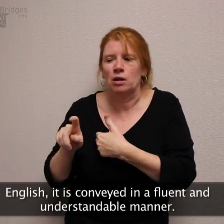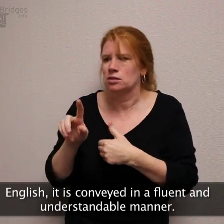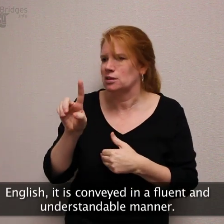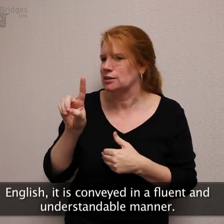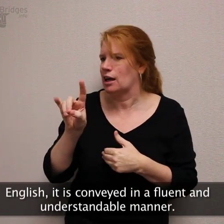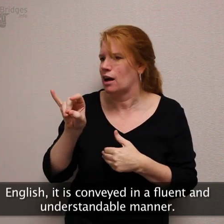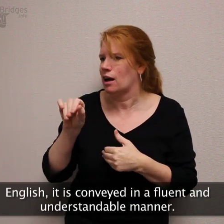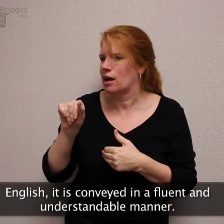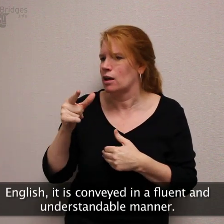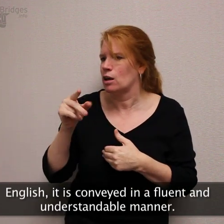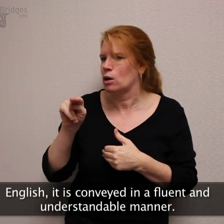When a person